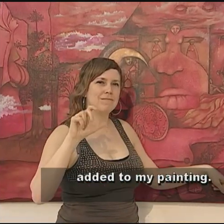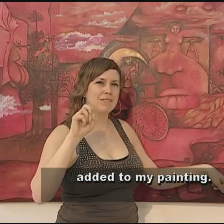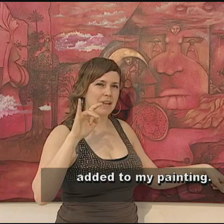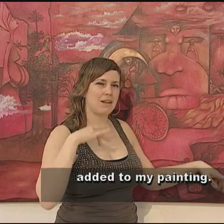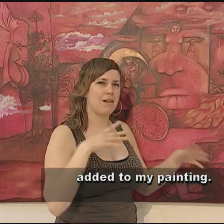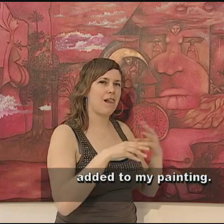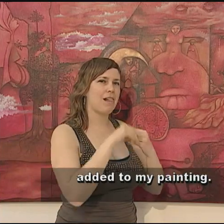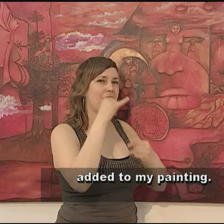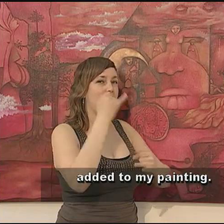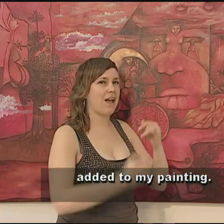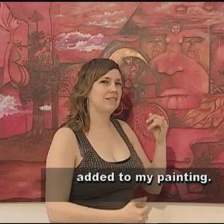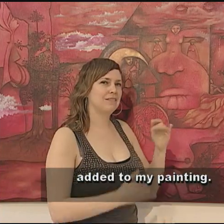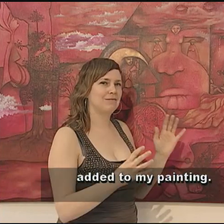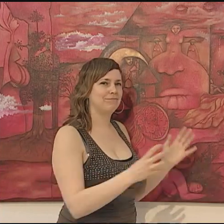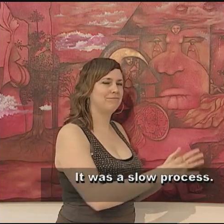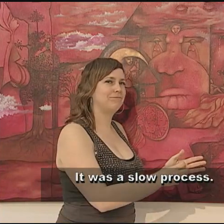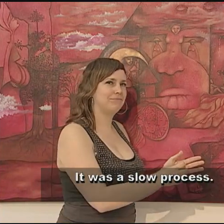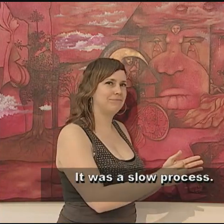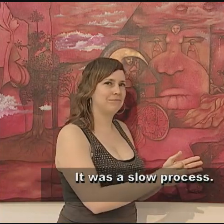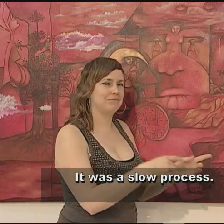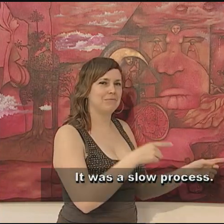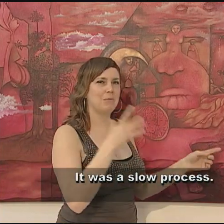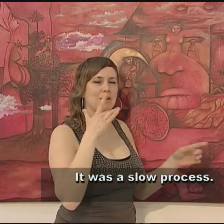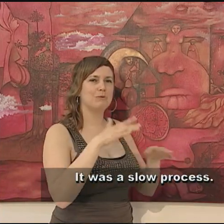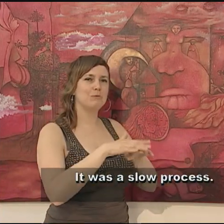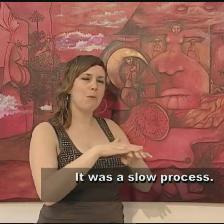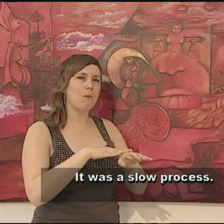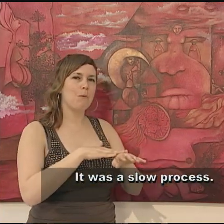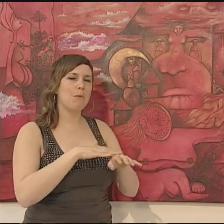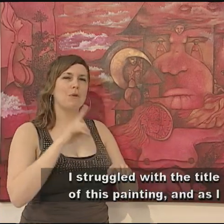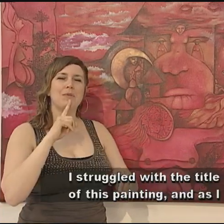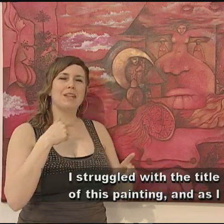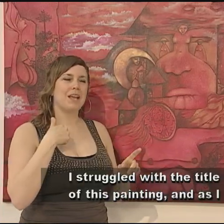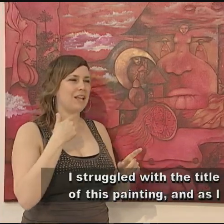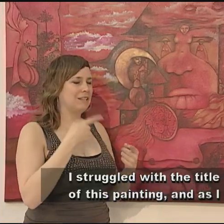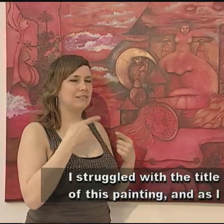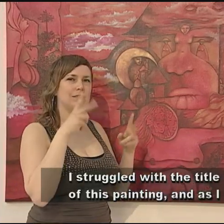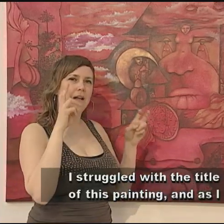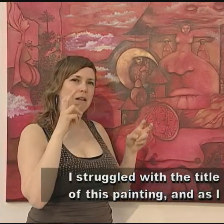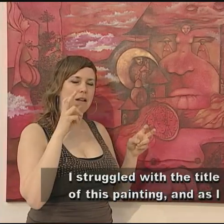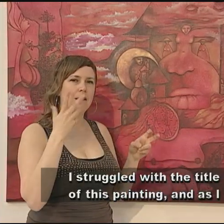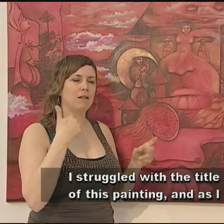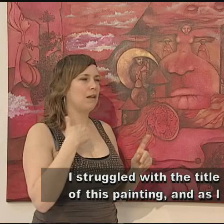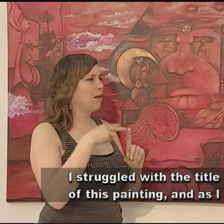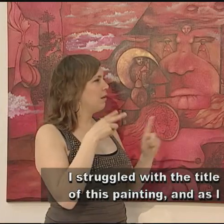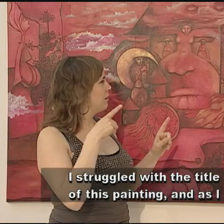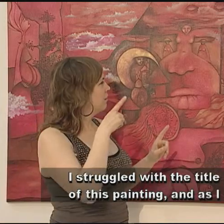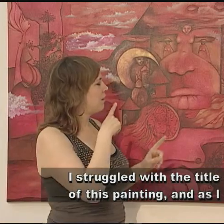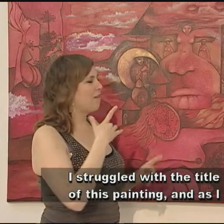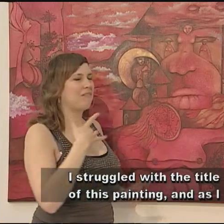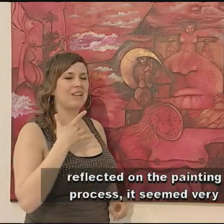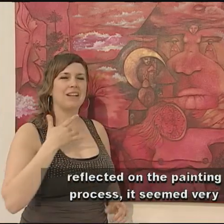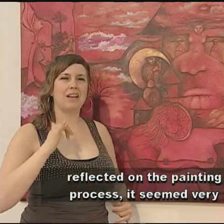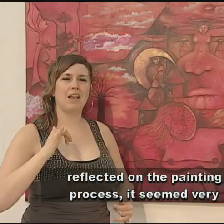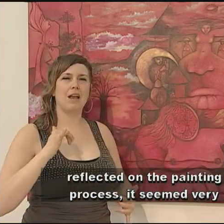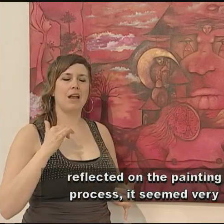the last element added to my painting. It was a slow process. I struggled with the title of this painting, and